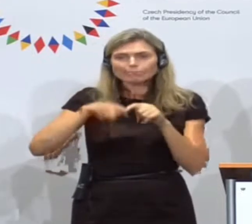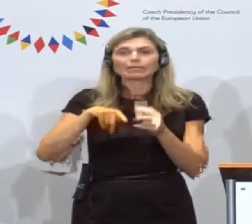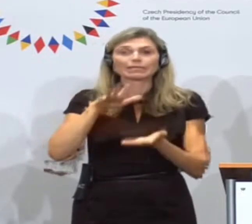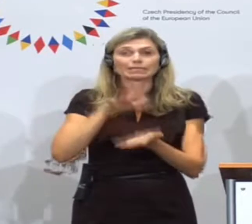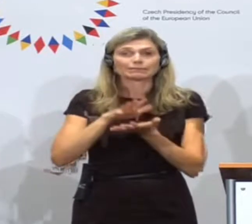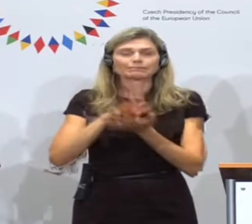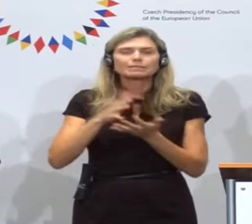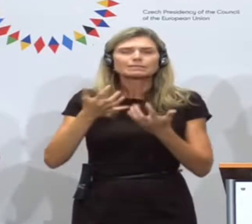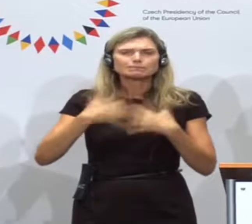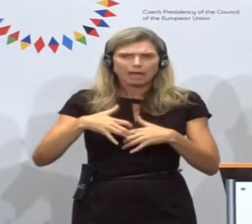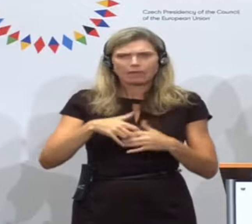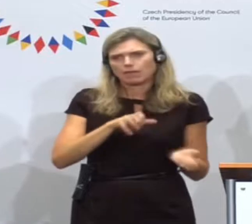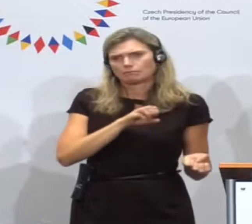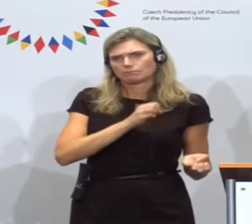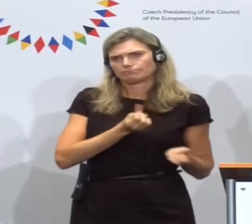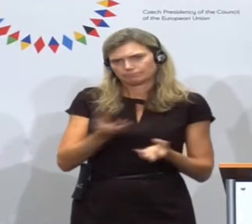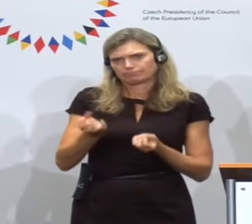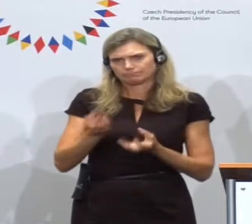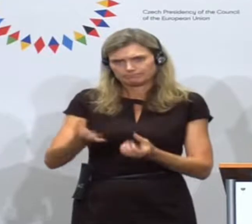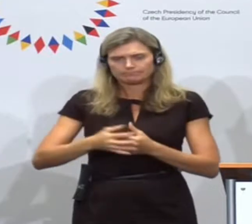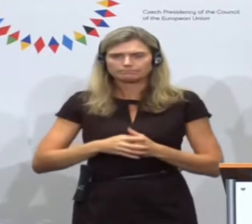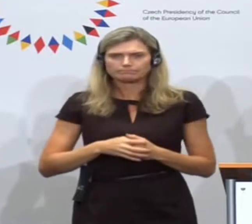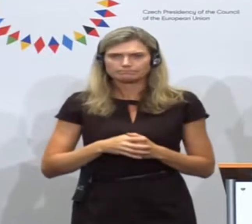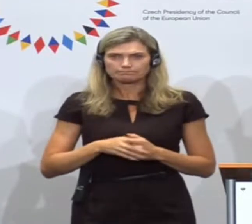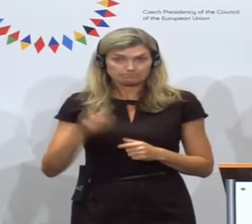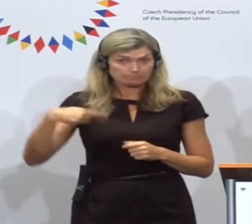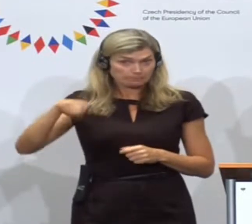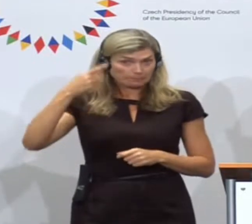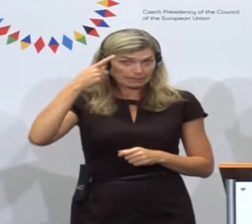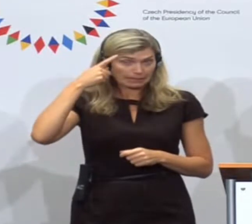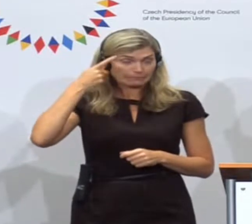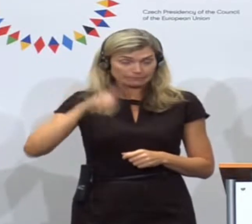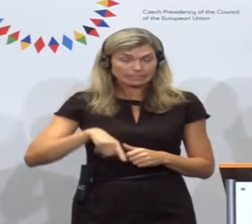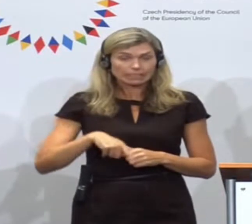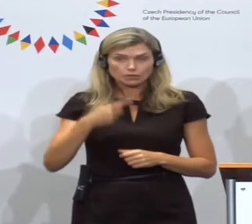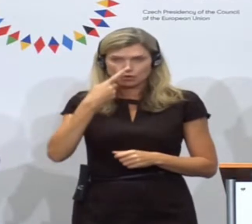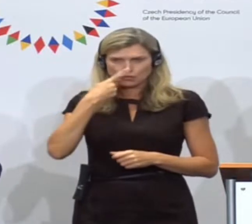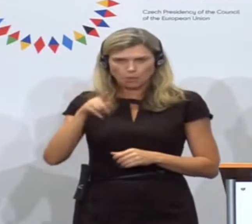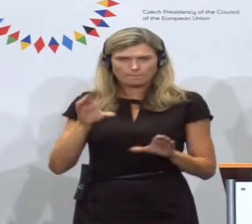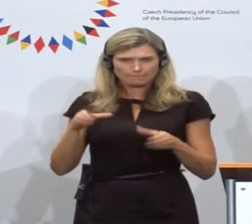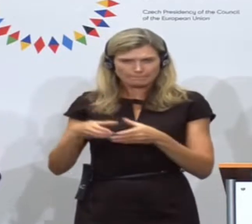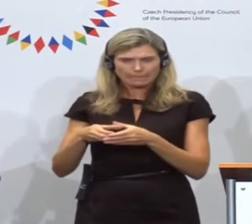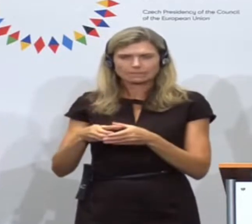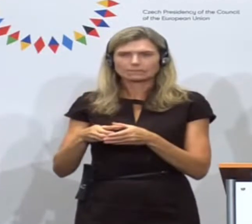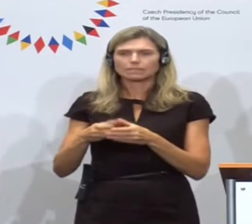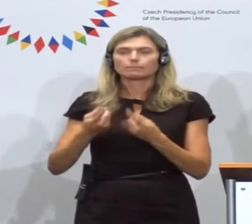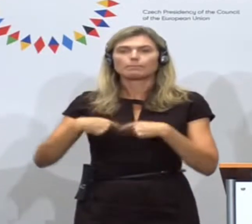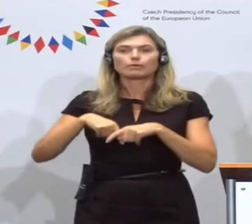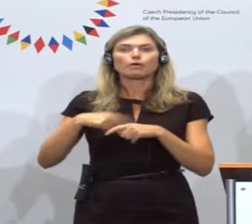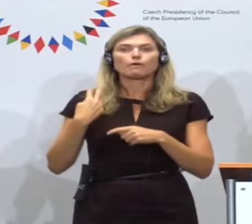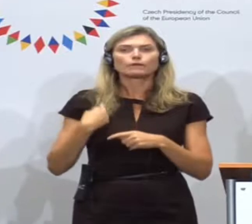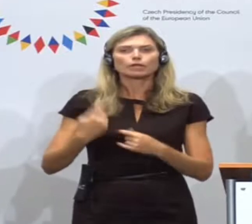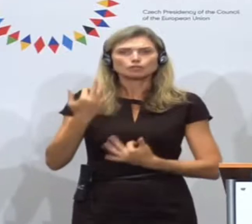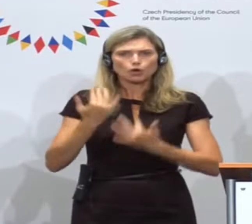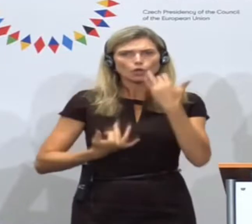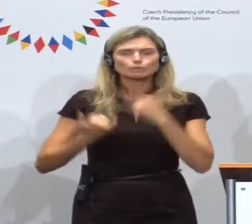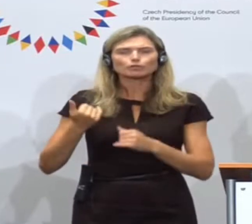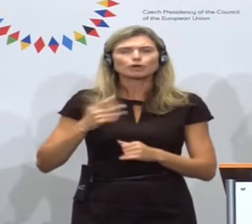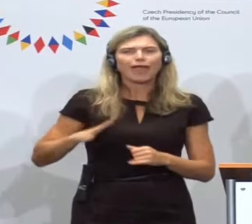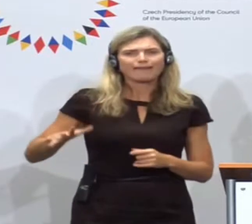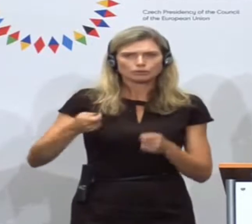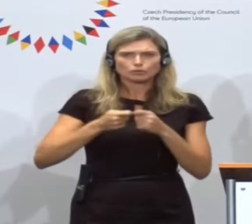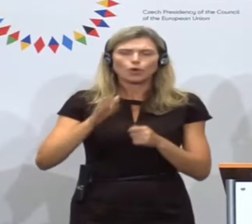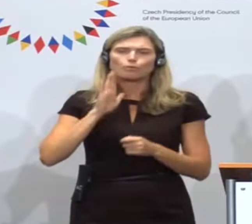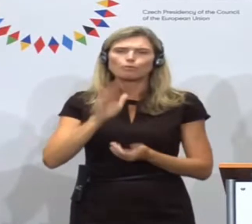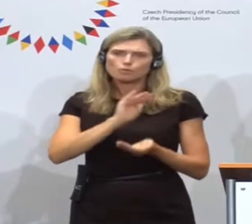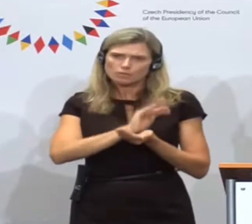As you know, the Commission will provide from the European budget 500 million for the next 2 years